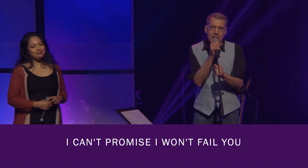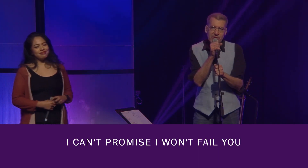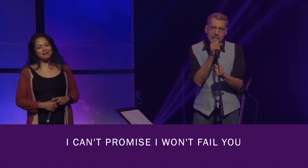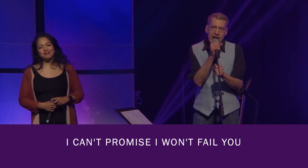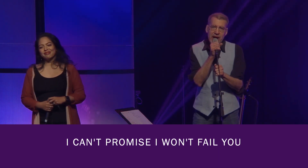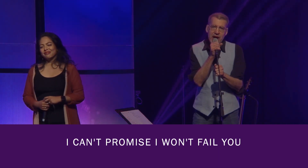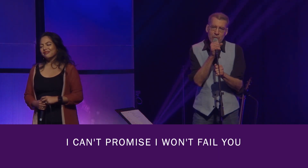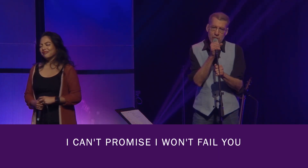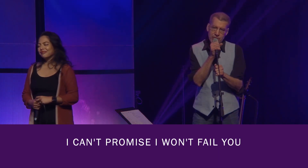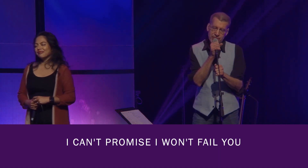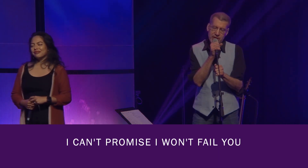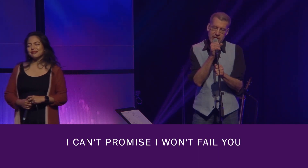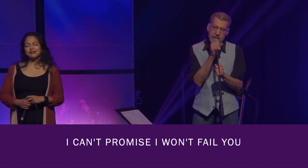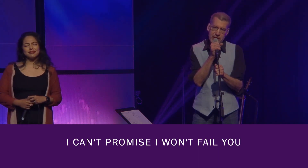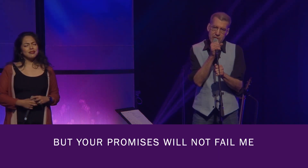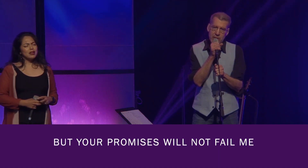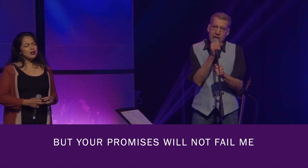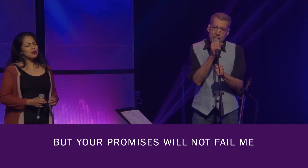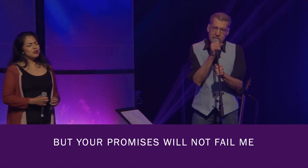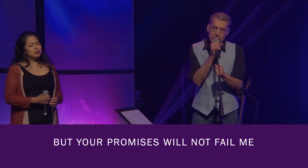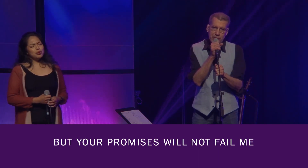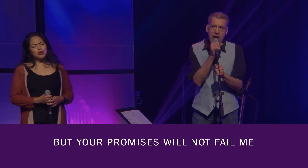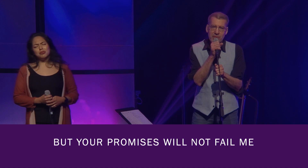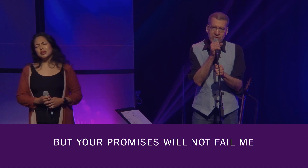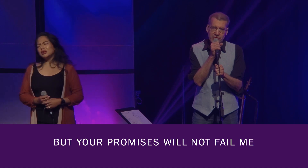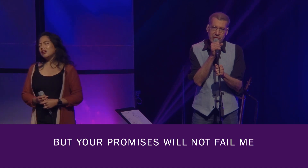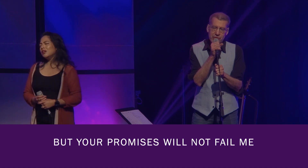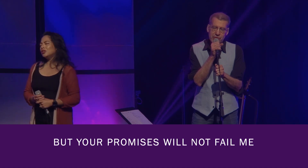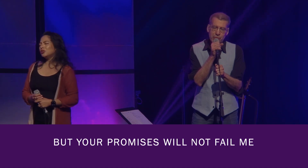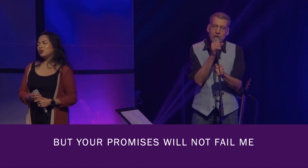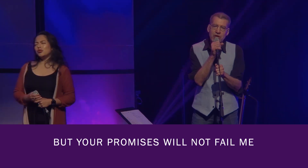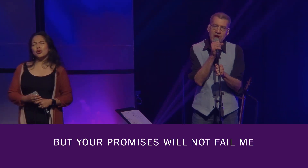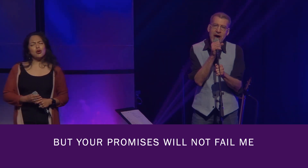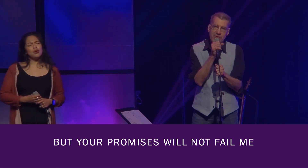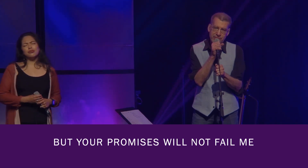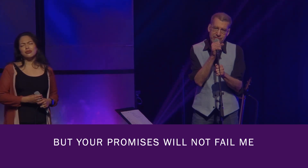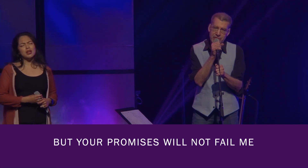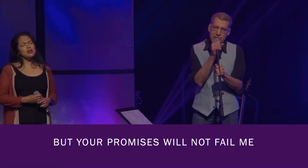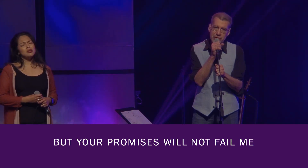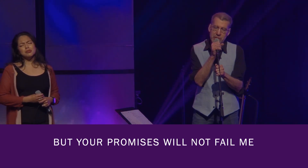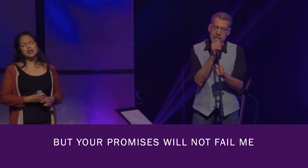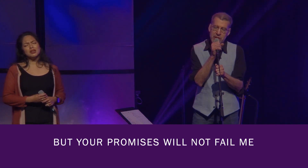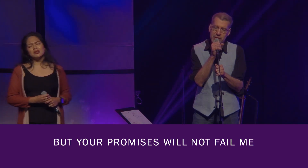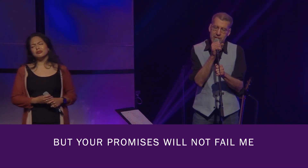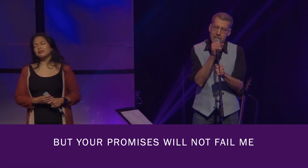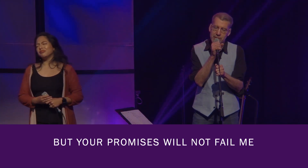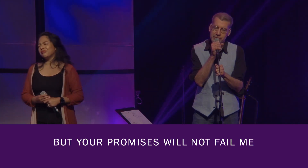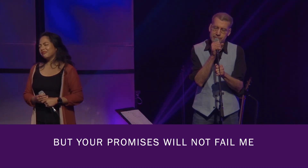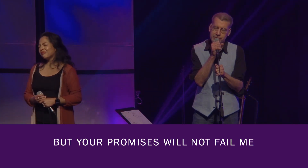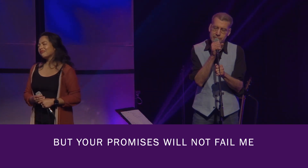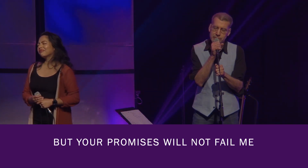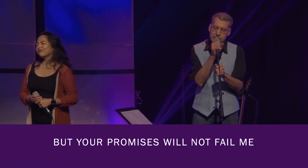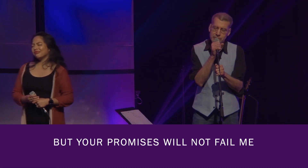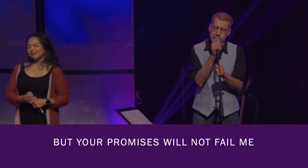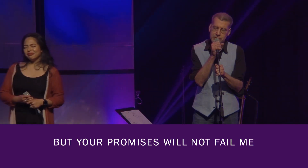Can't promise I won't fail you, but your promises will not fail me.